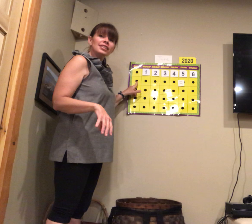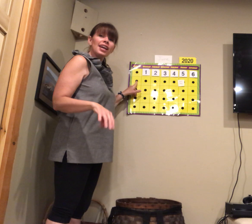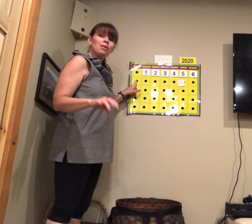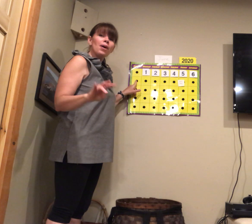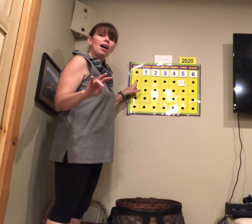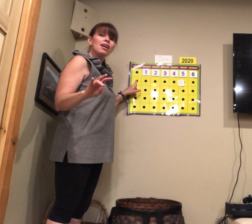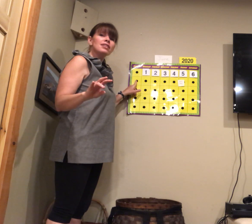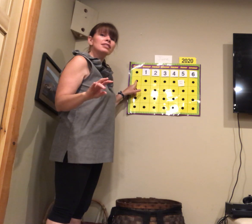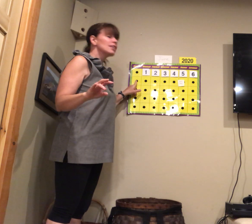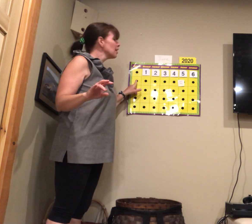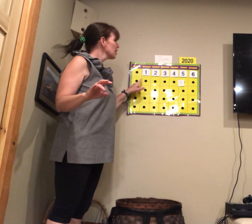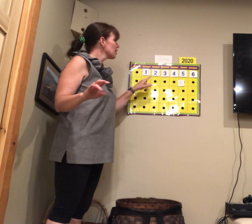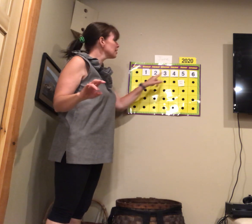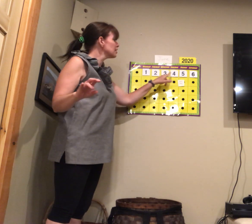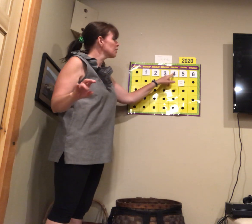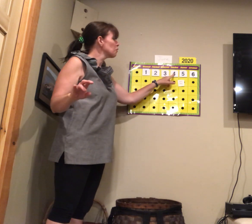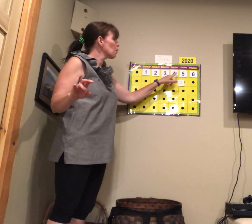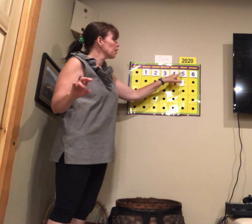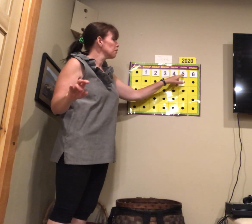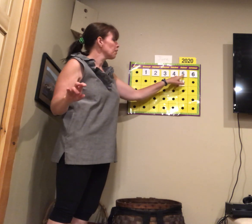Sunday was,